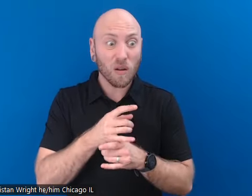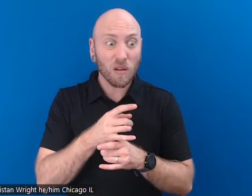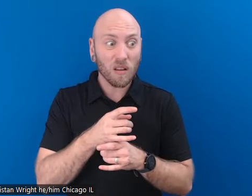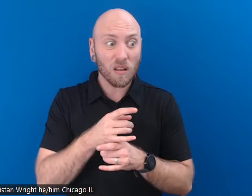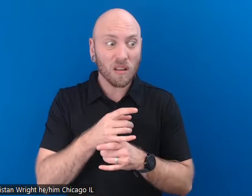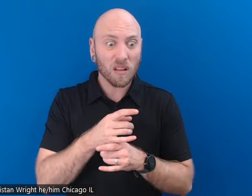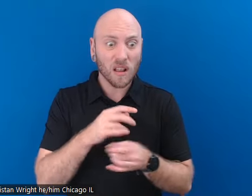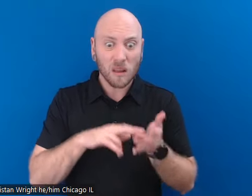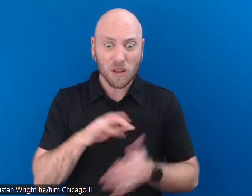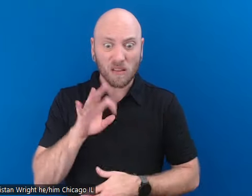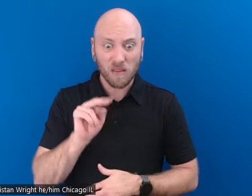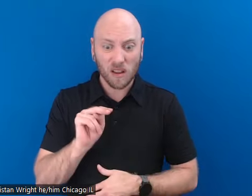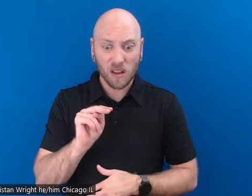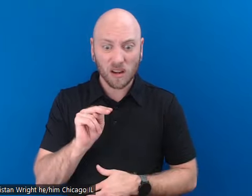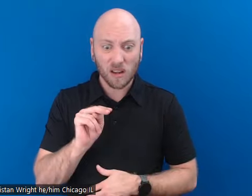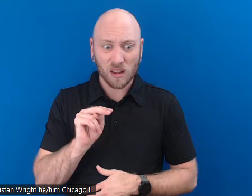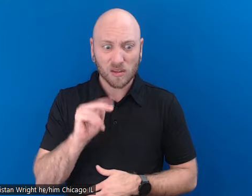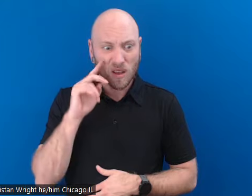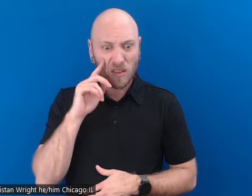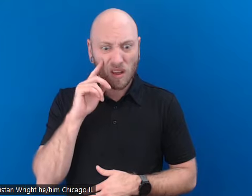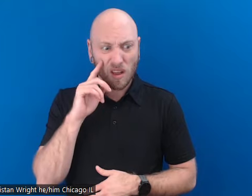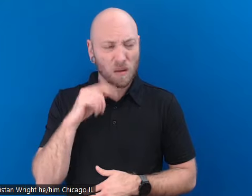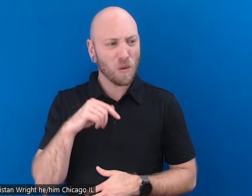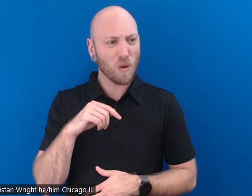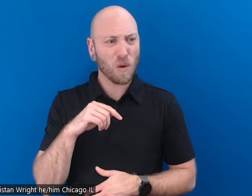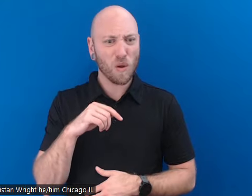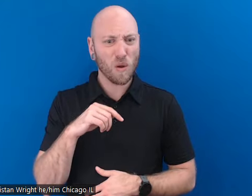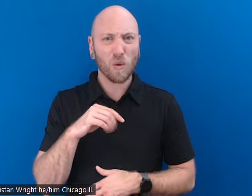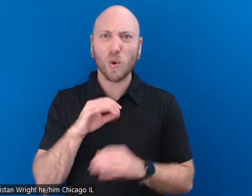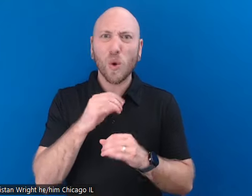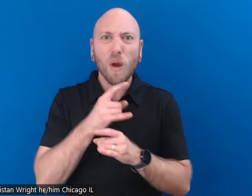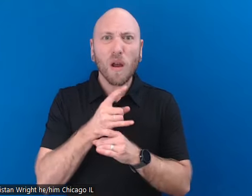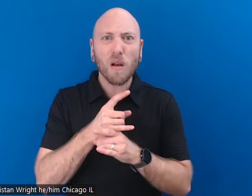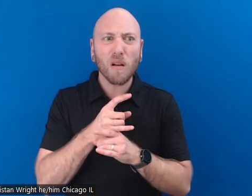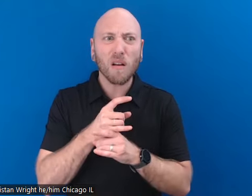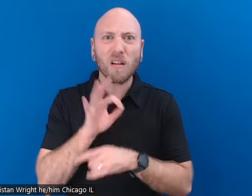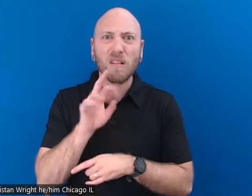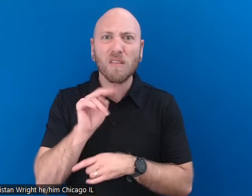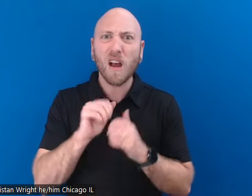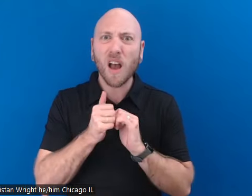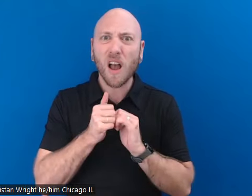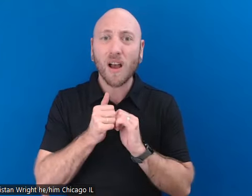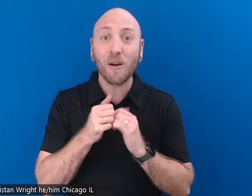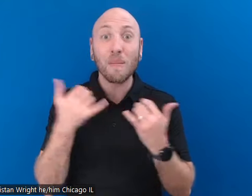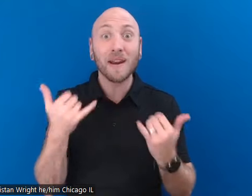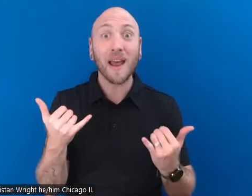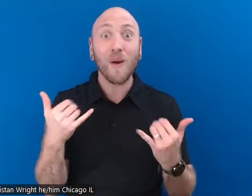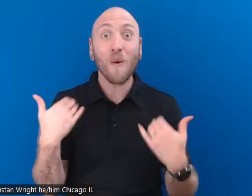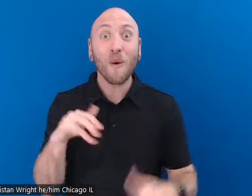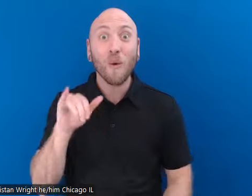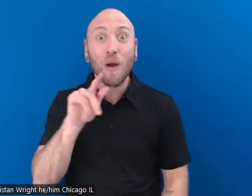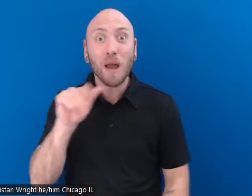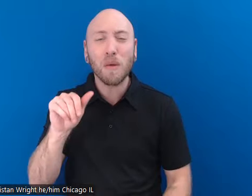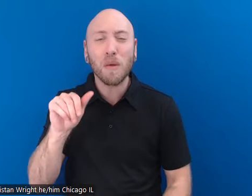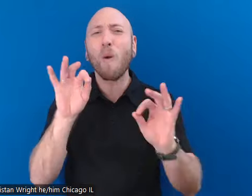afterwards showed me like, hey, I can sit and talk to people and they're interested in the things that I have to say. And I'm interested